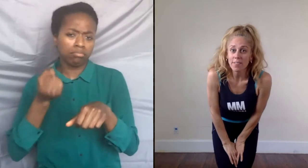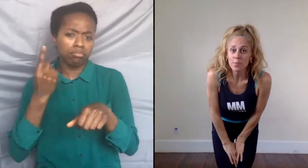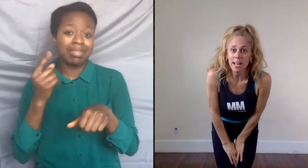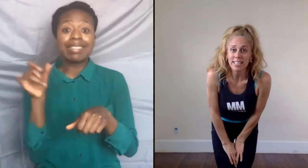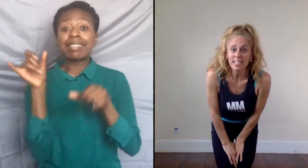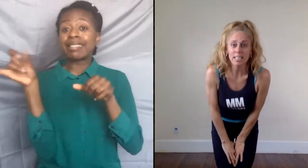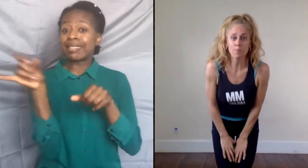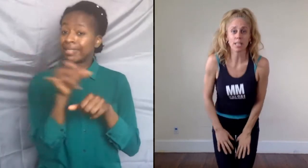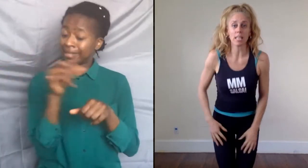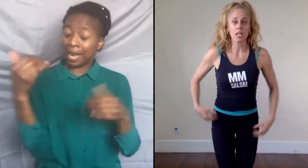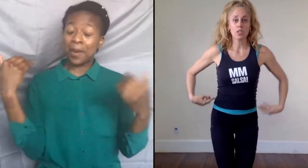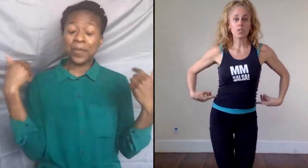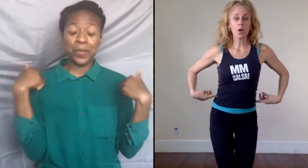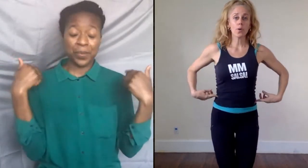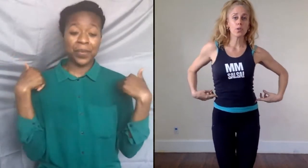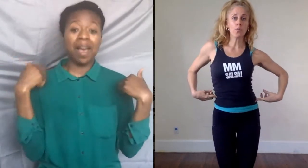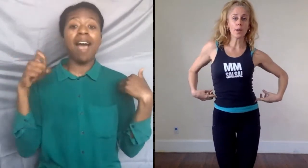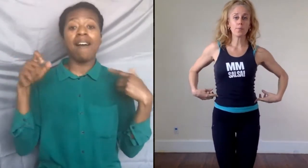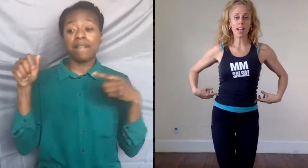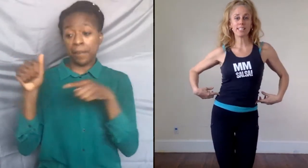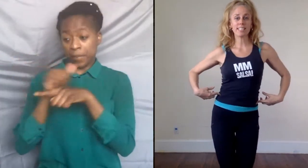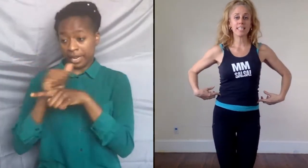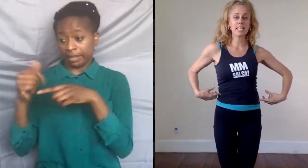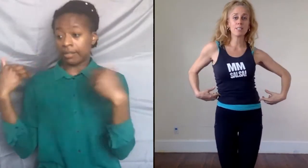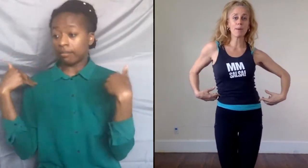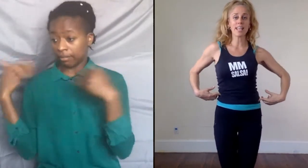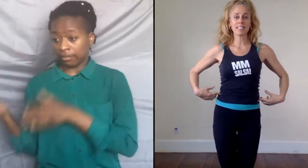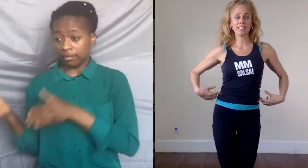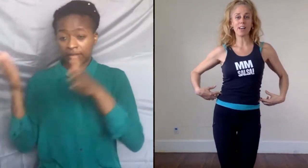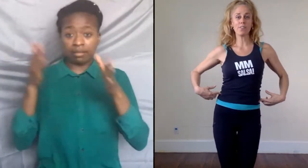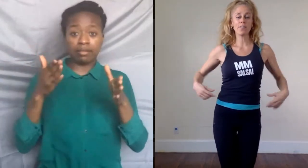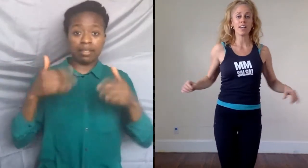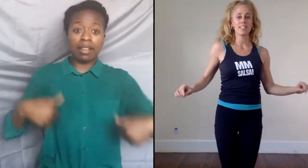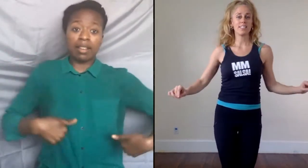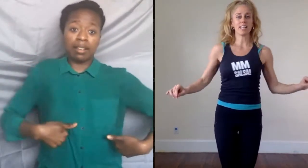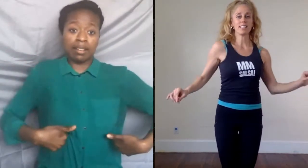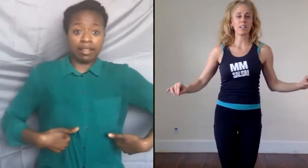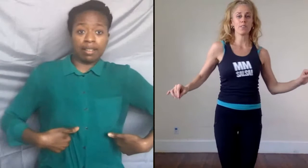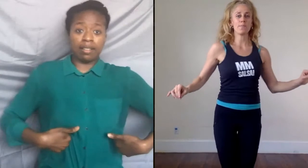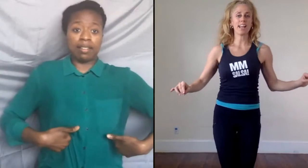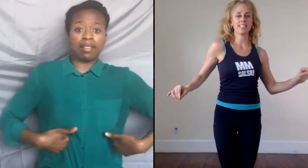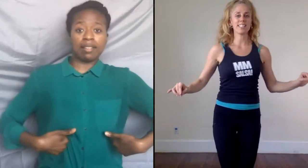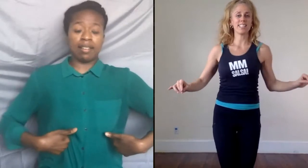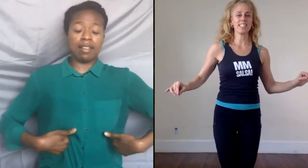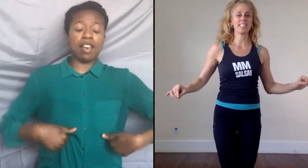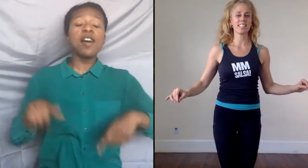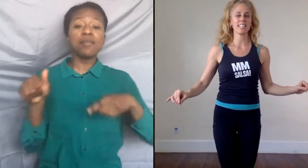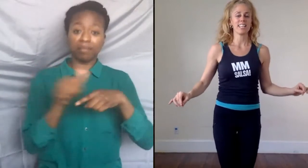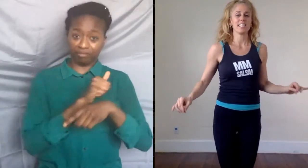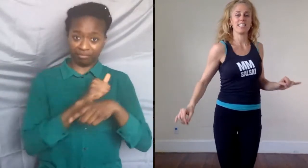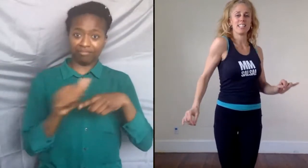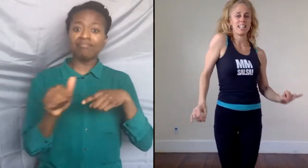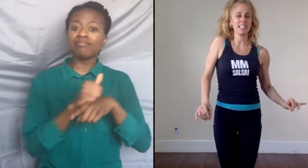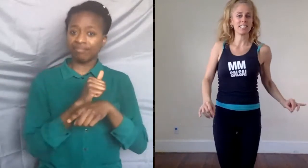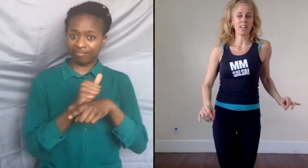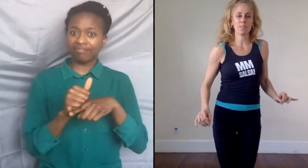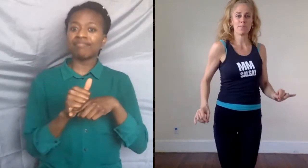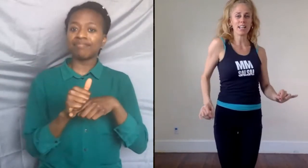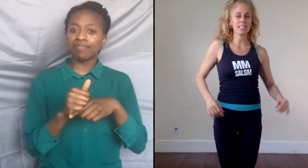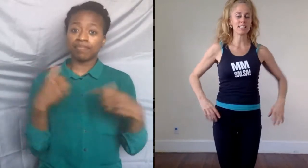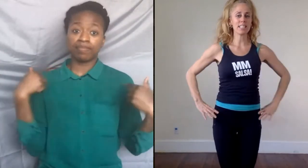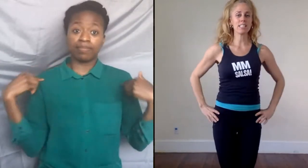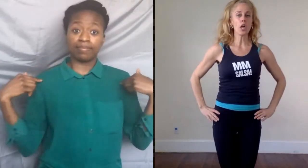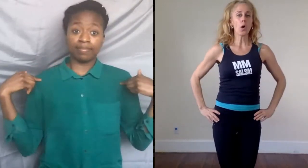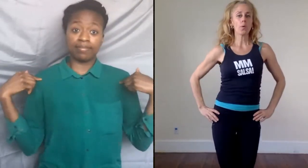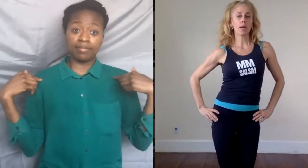gonna have to practice it separately. So you wanna practice this by itself, just like we practice this, just like we